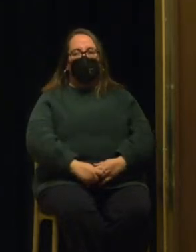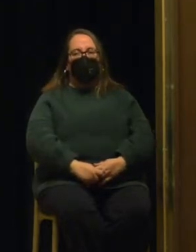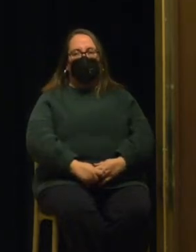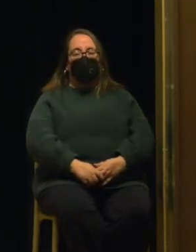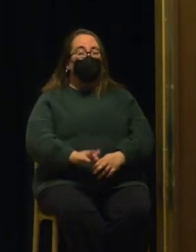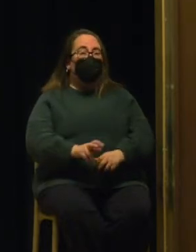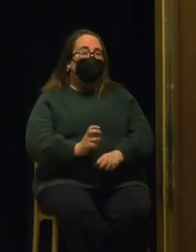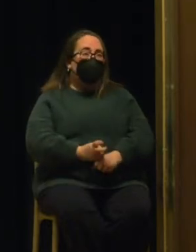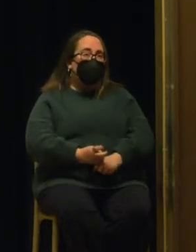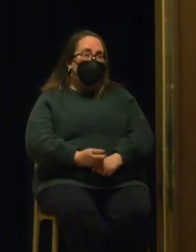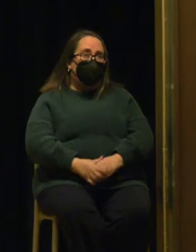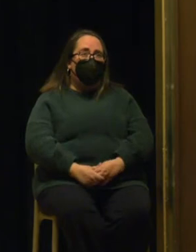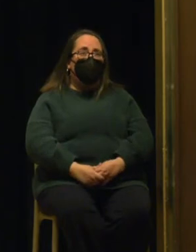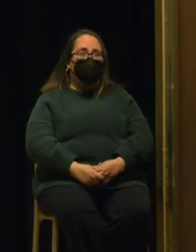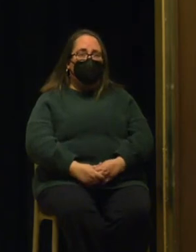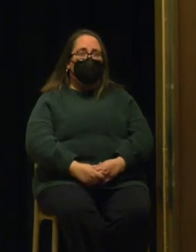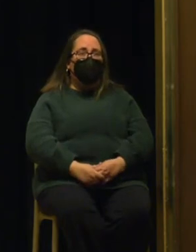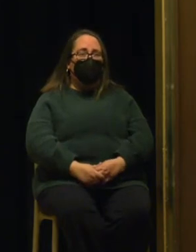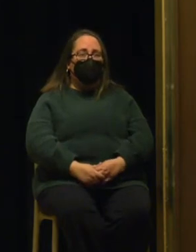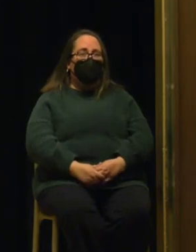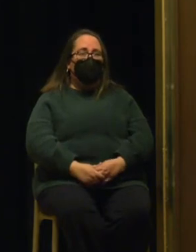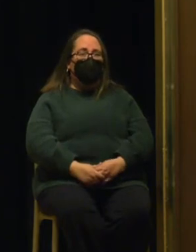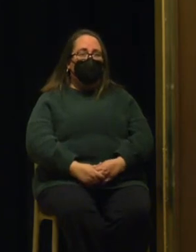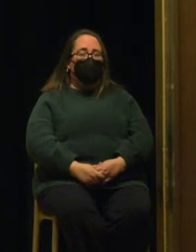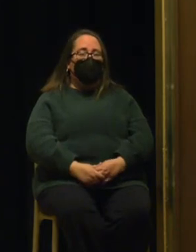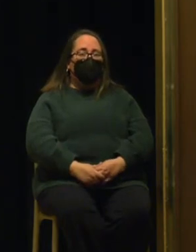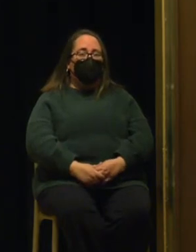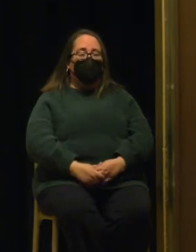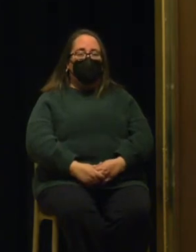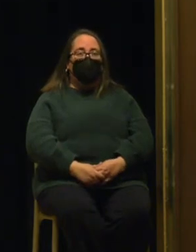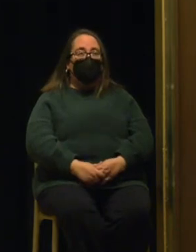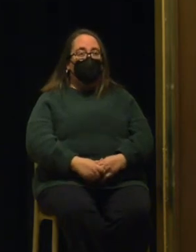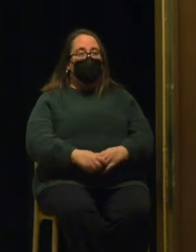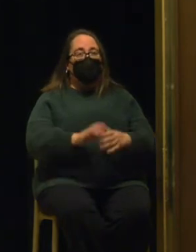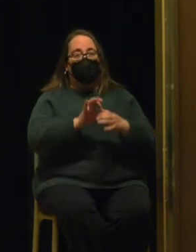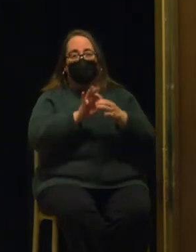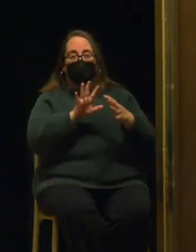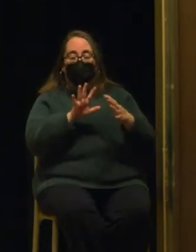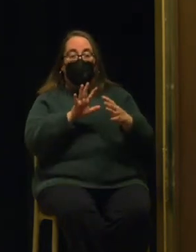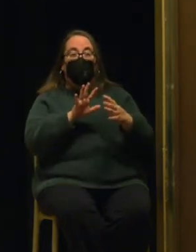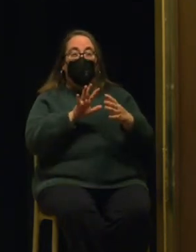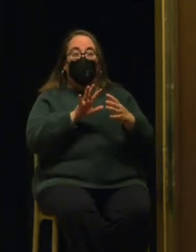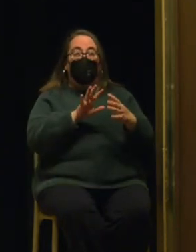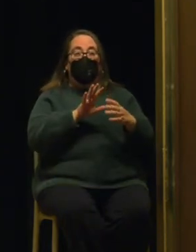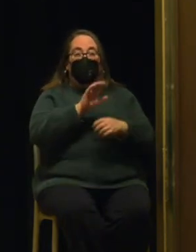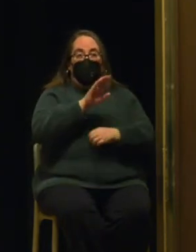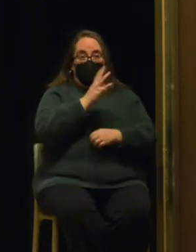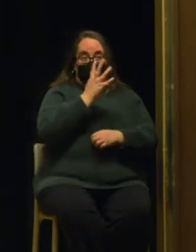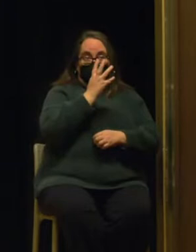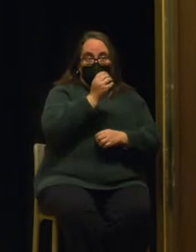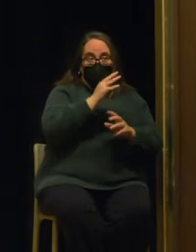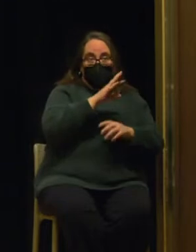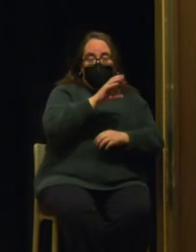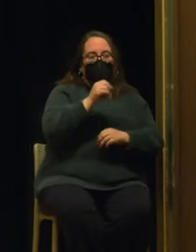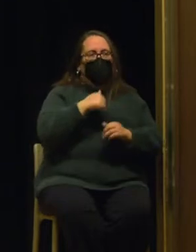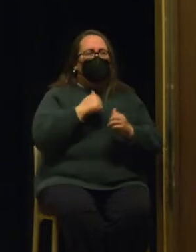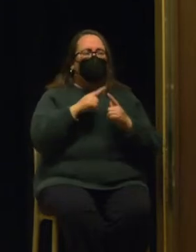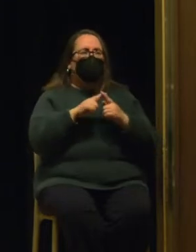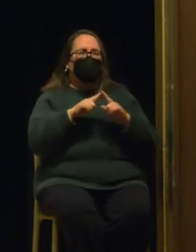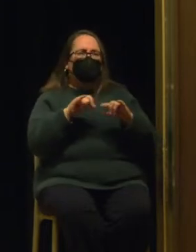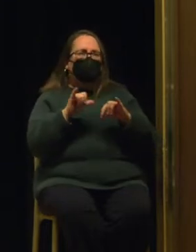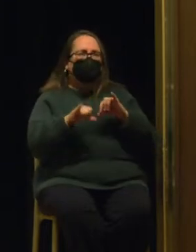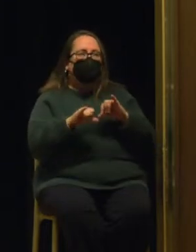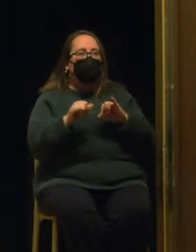it was hard near the end of the relationship when he was about to leave the company and I was trying to hang on so I could